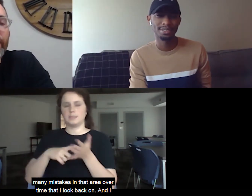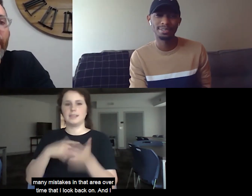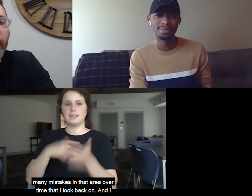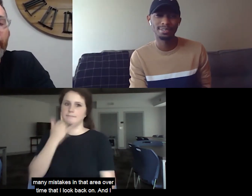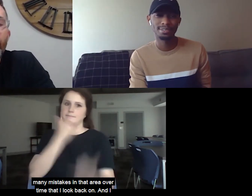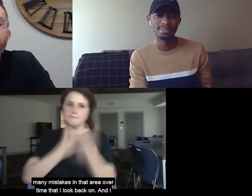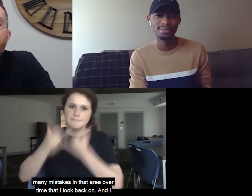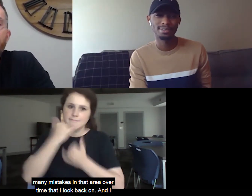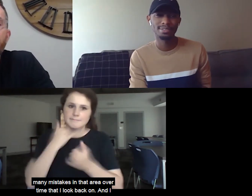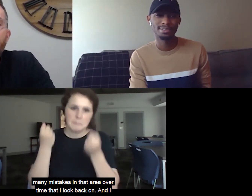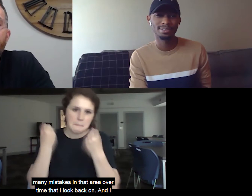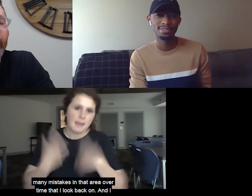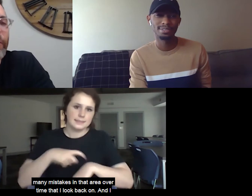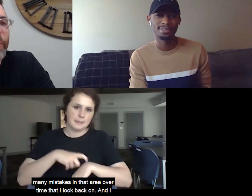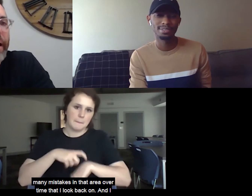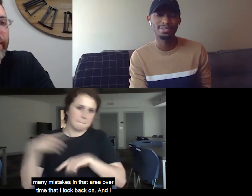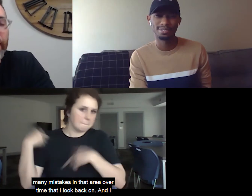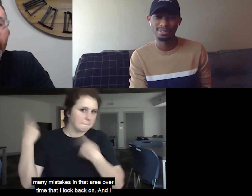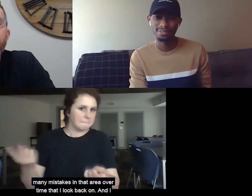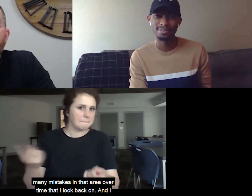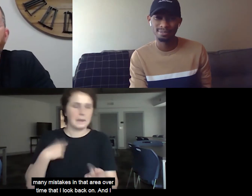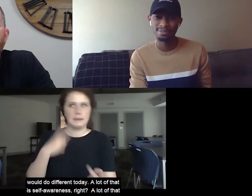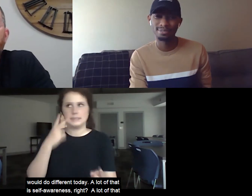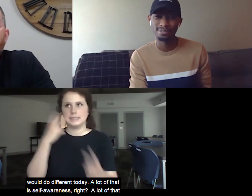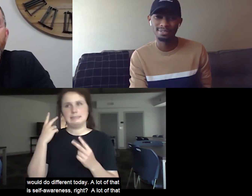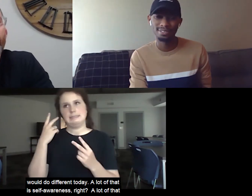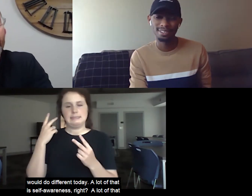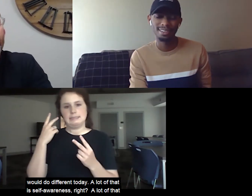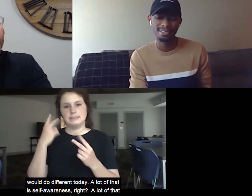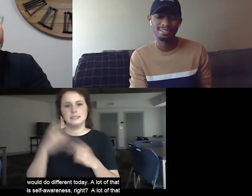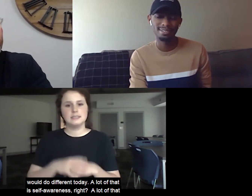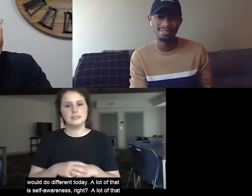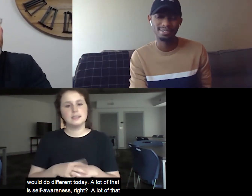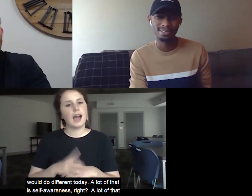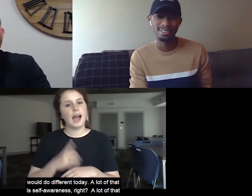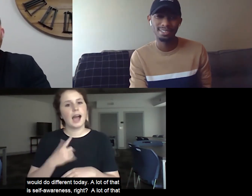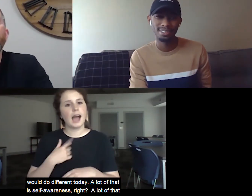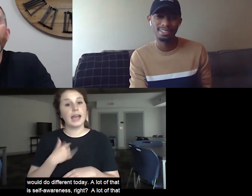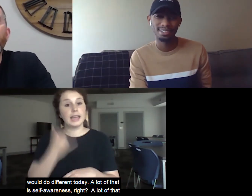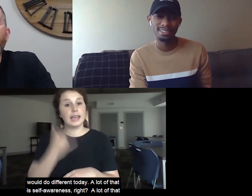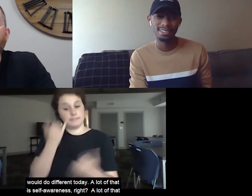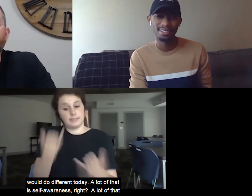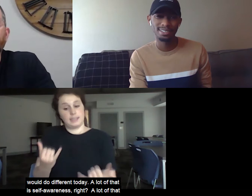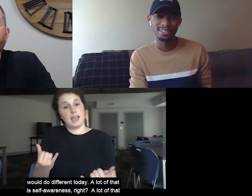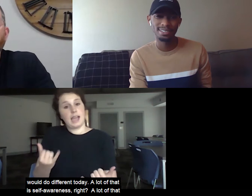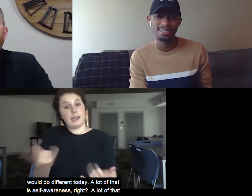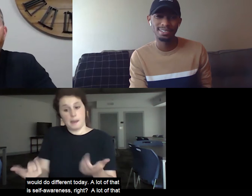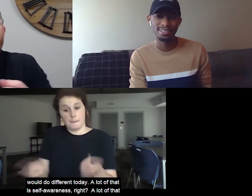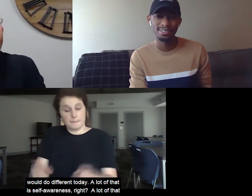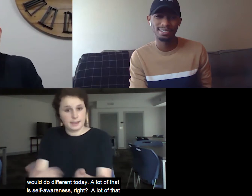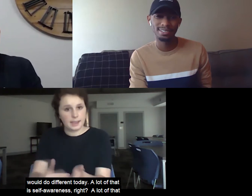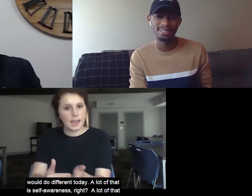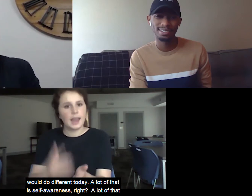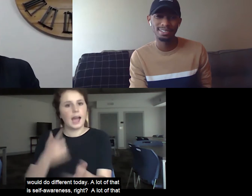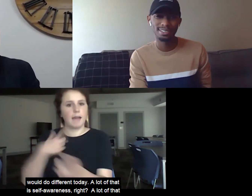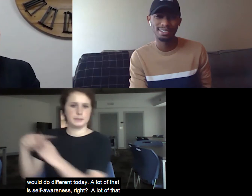over time that I look back on, and I would do different today. A lot of that